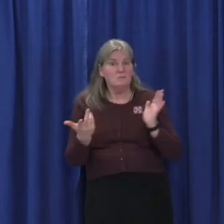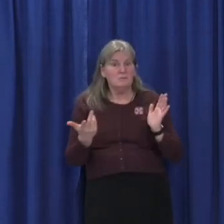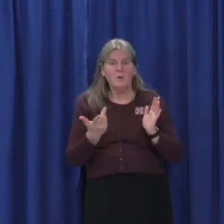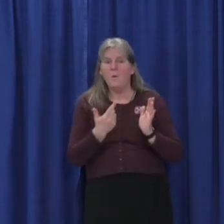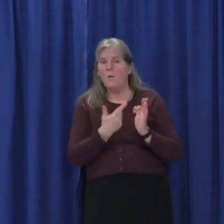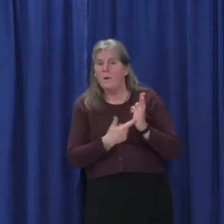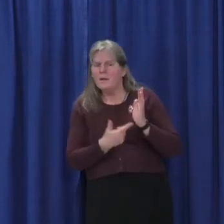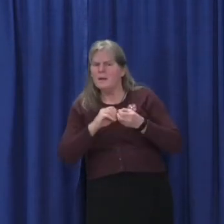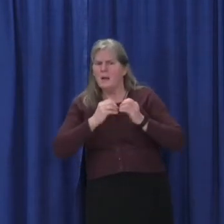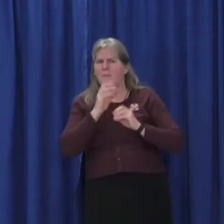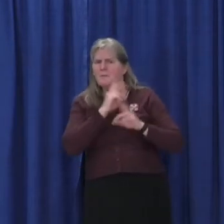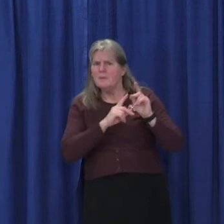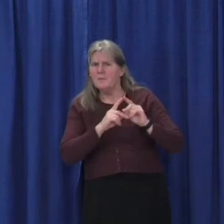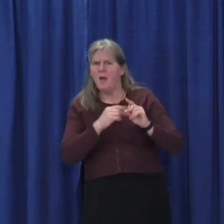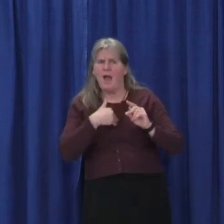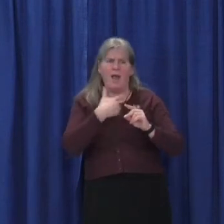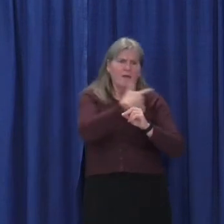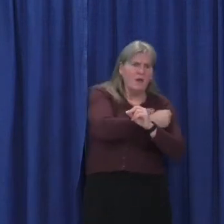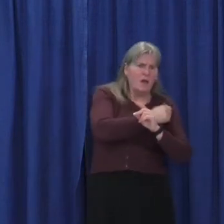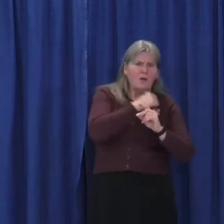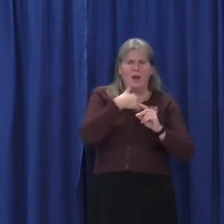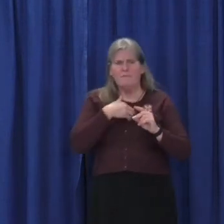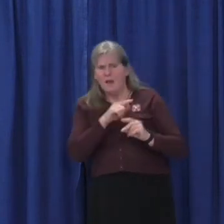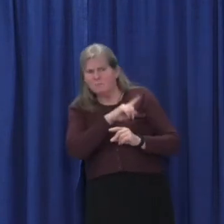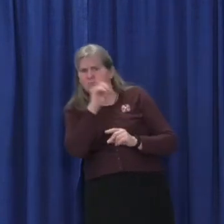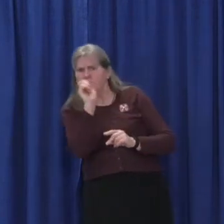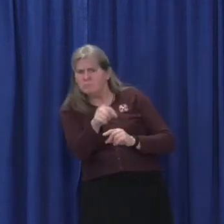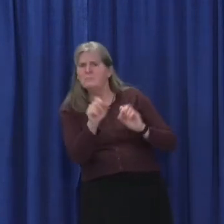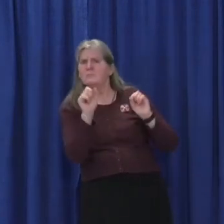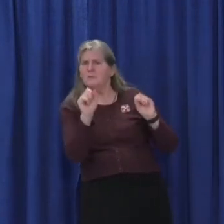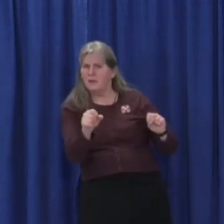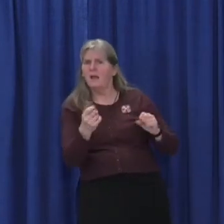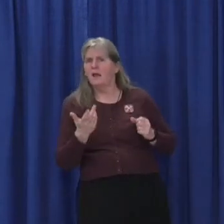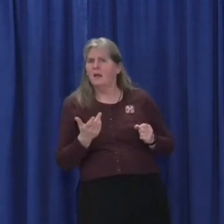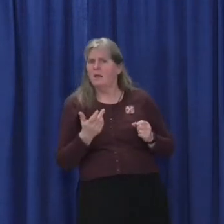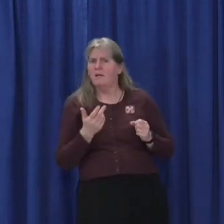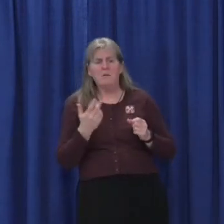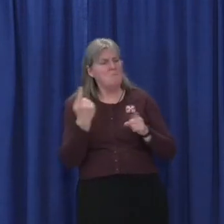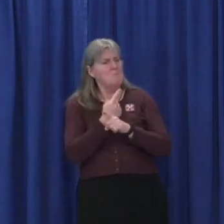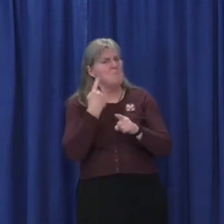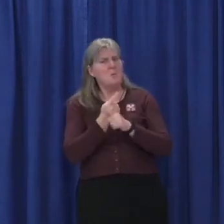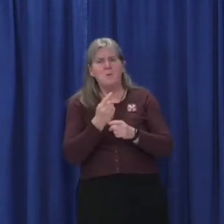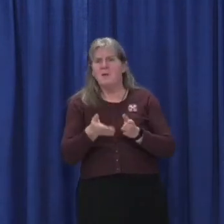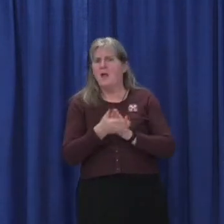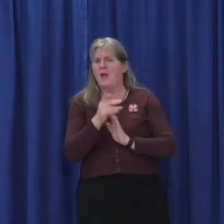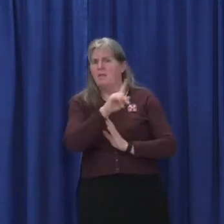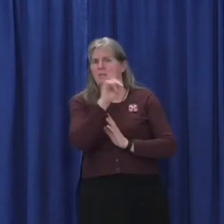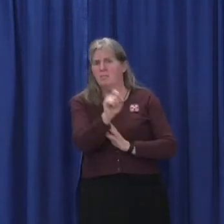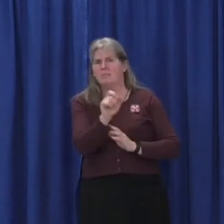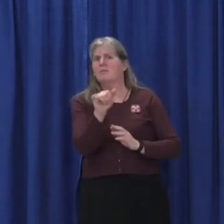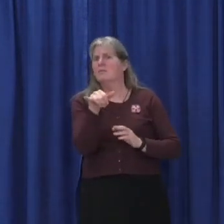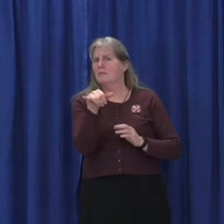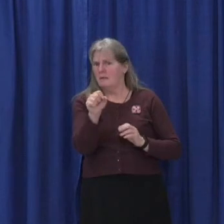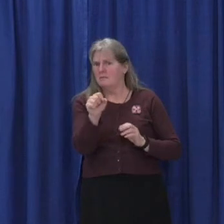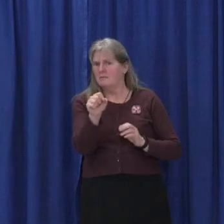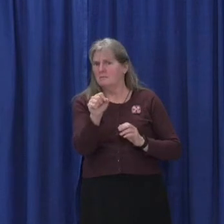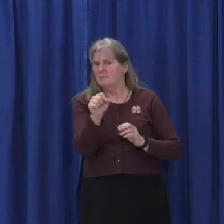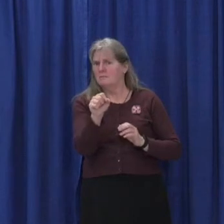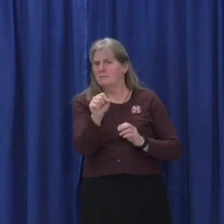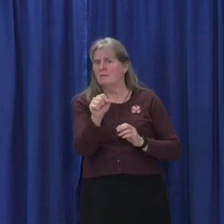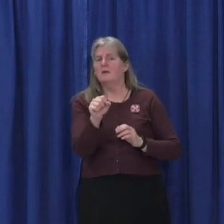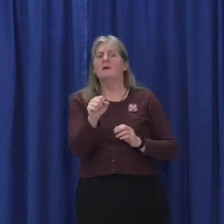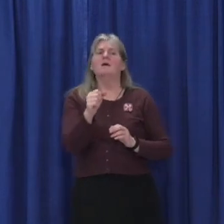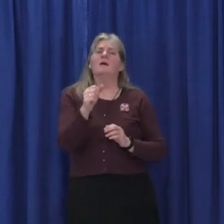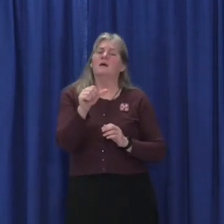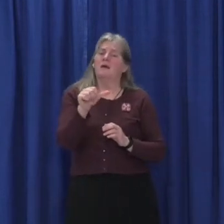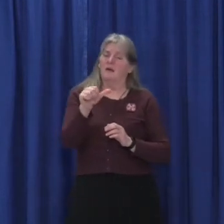proportion of people might be vaccinated. These are questions that are really legitimate to ask right now. And people are going to